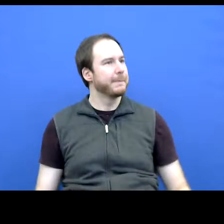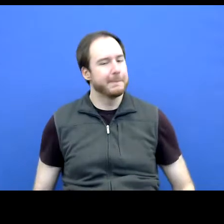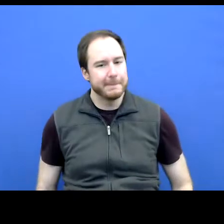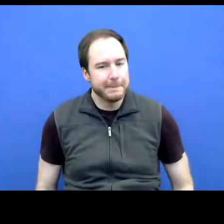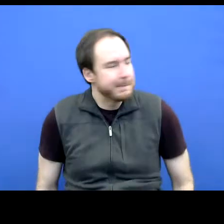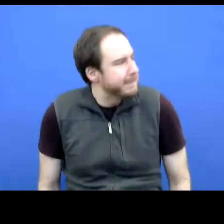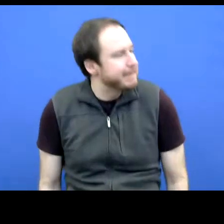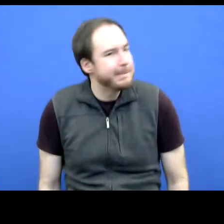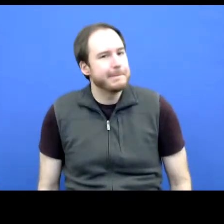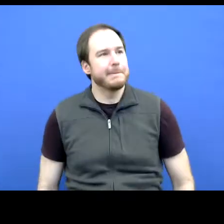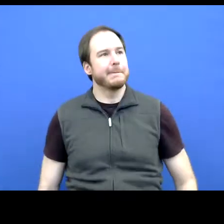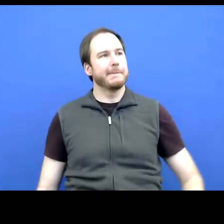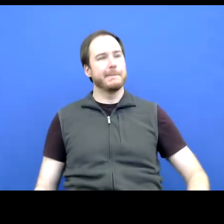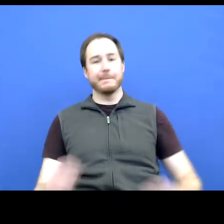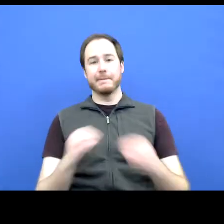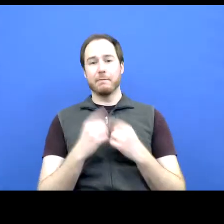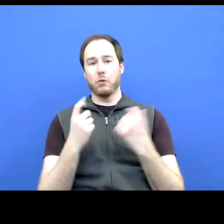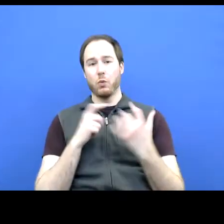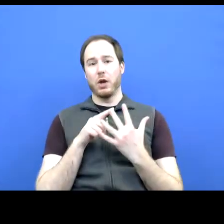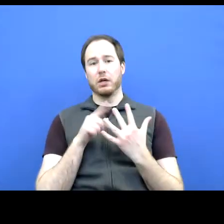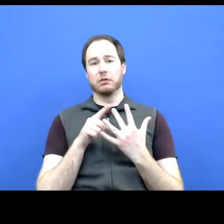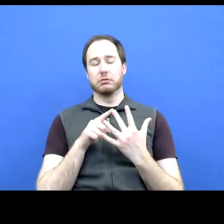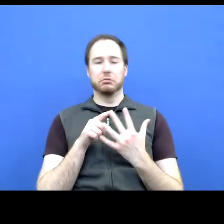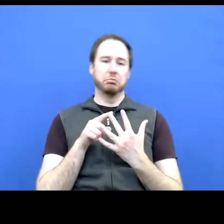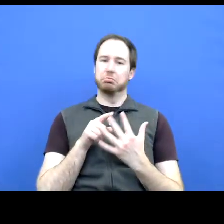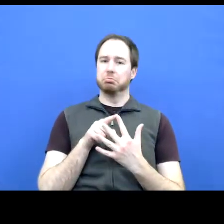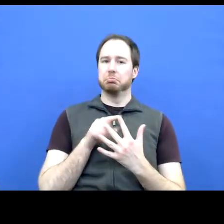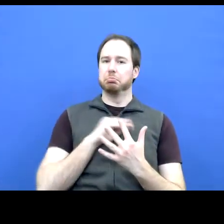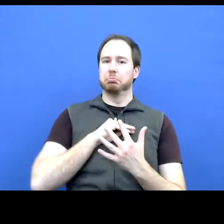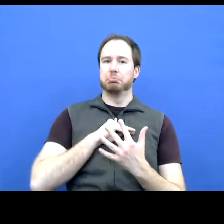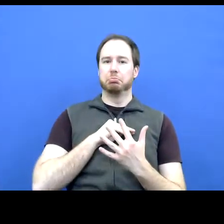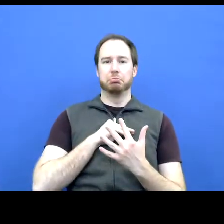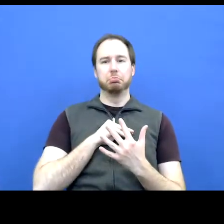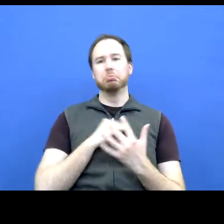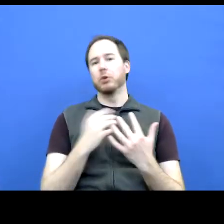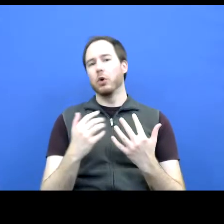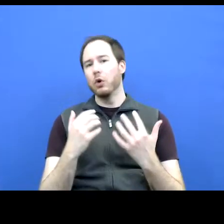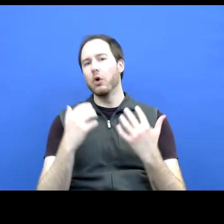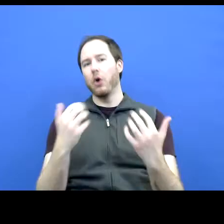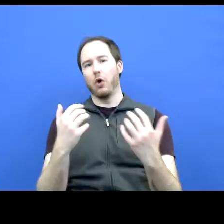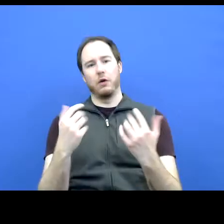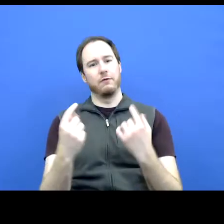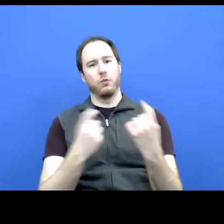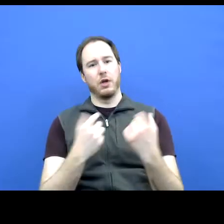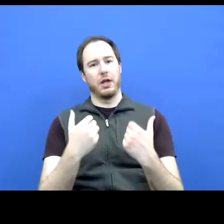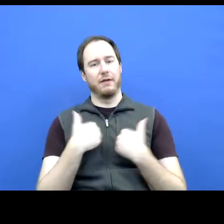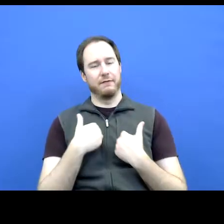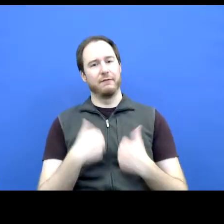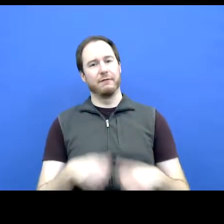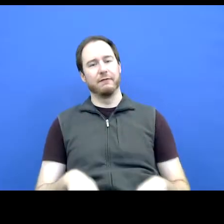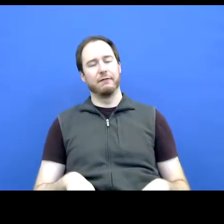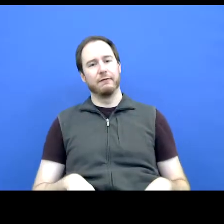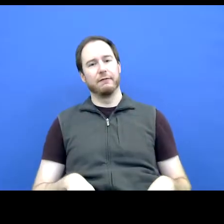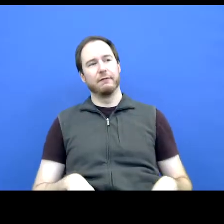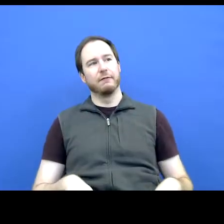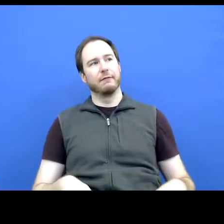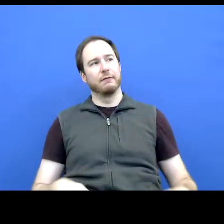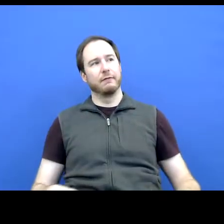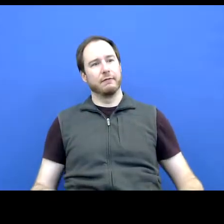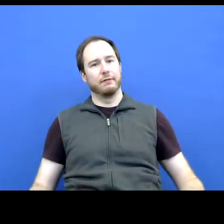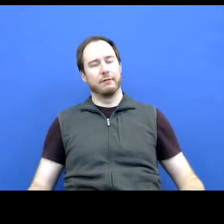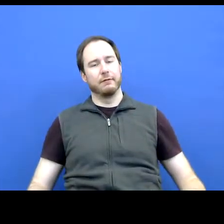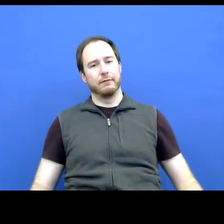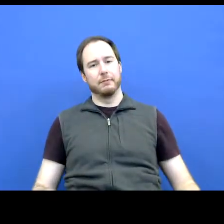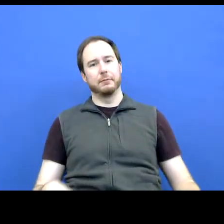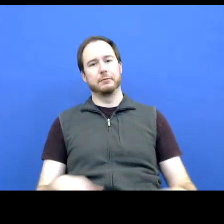Any other questions? I don't think so. Is there anyone from the public who wishes to ask any questions